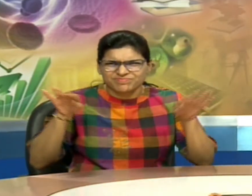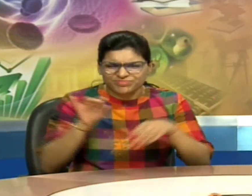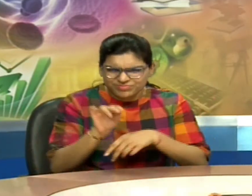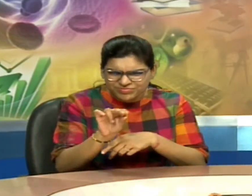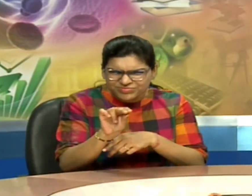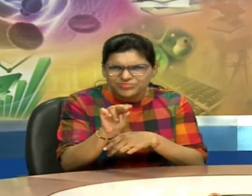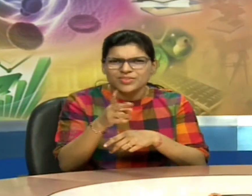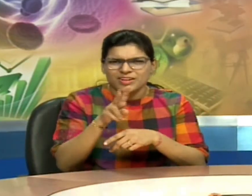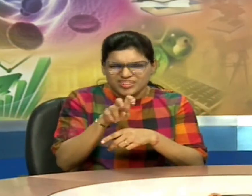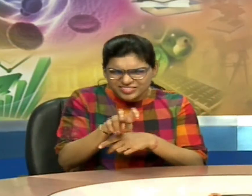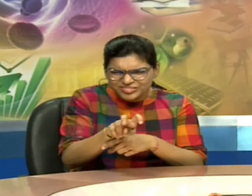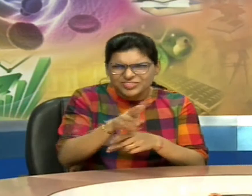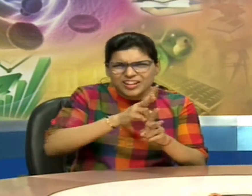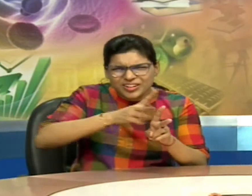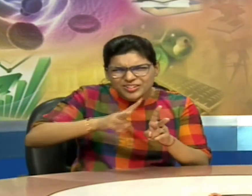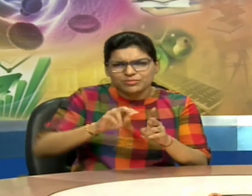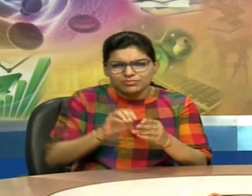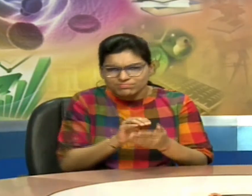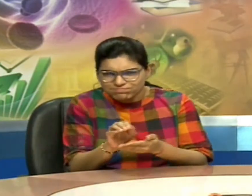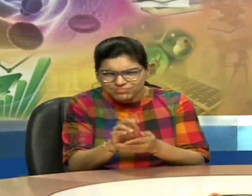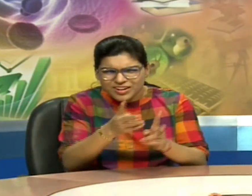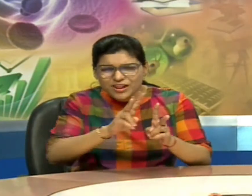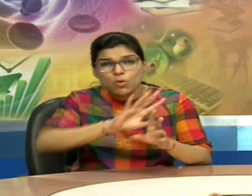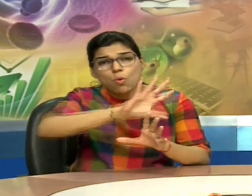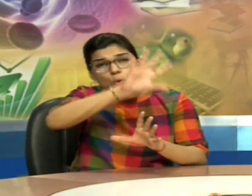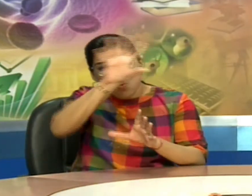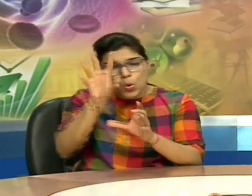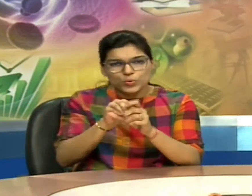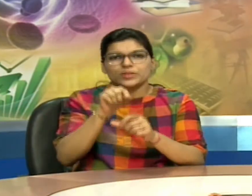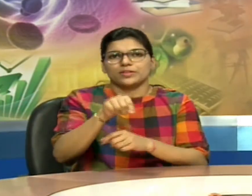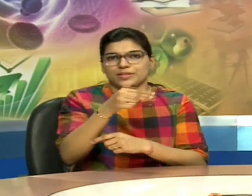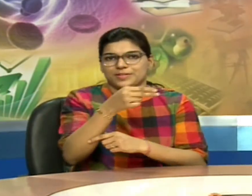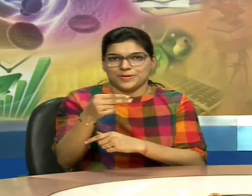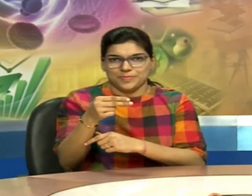Insects. There are different kinds of insects.